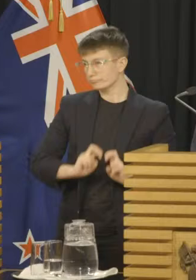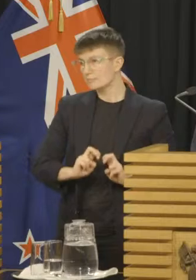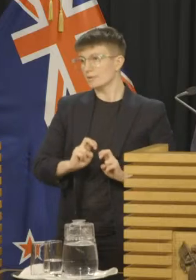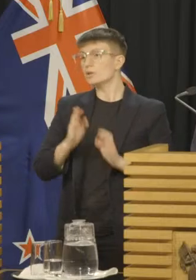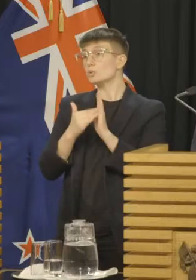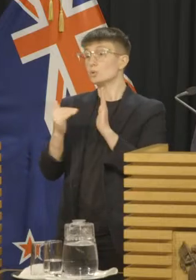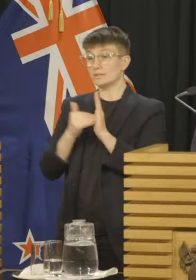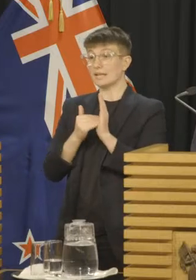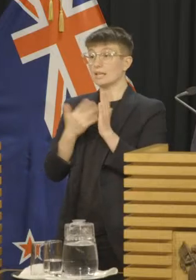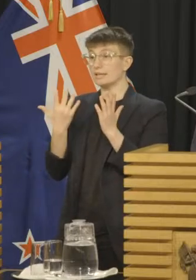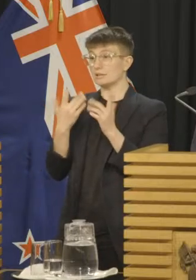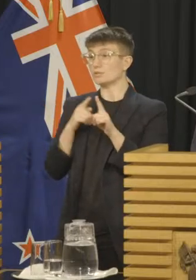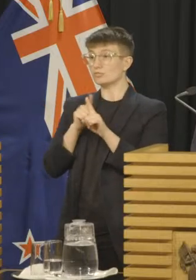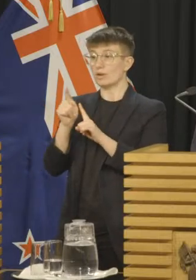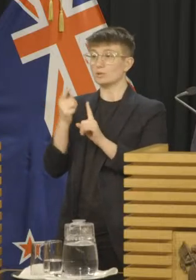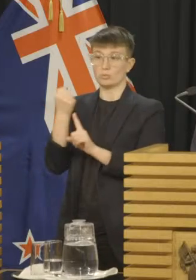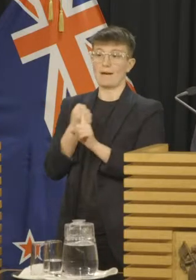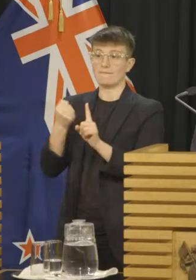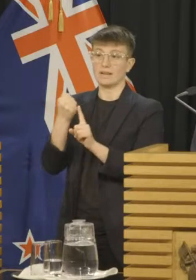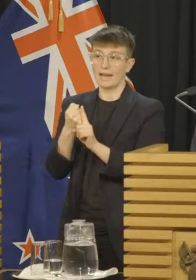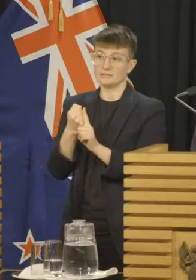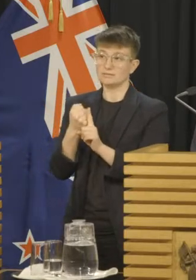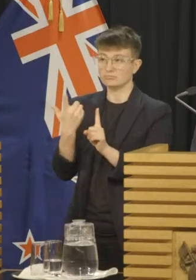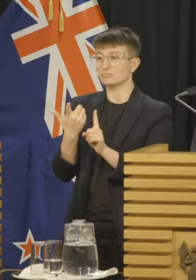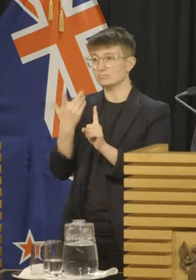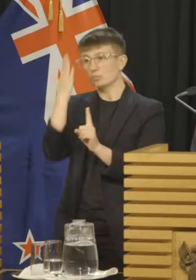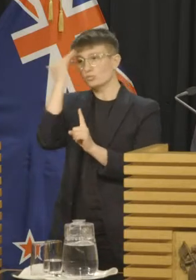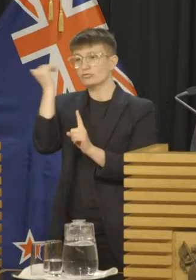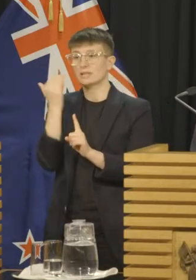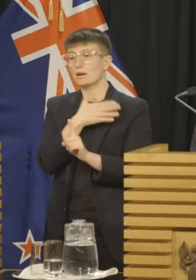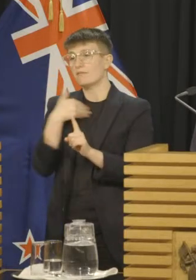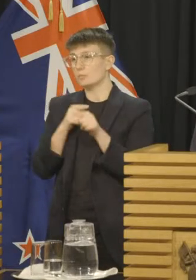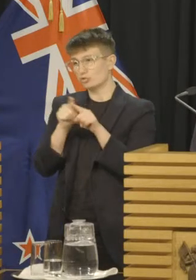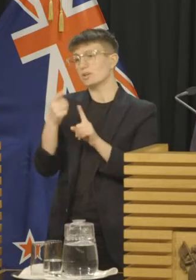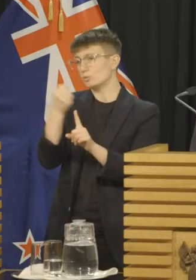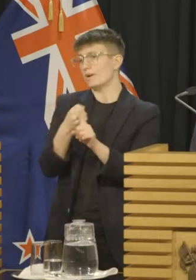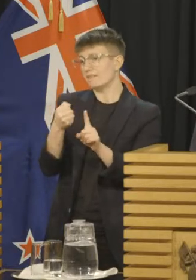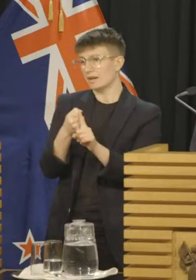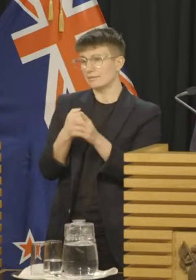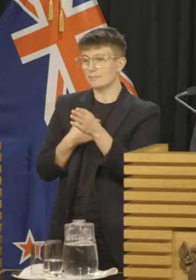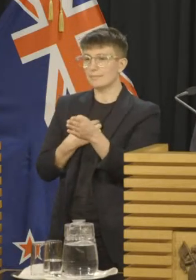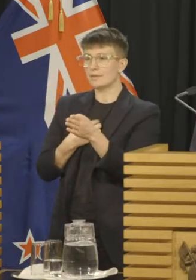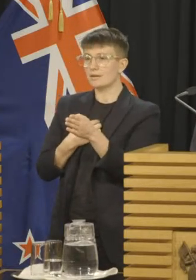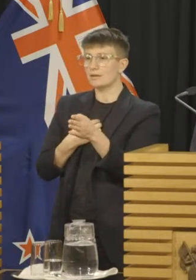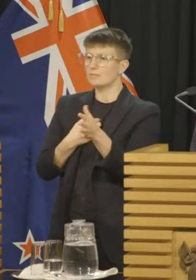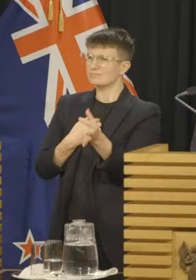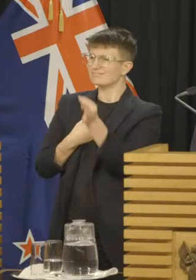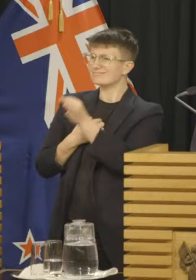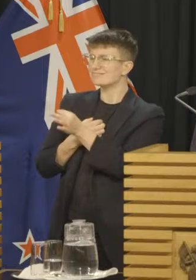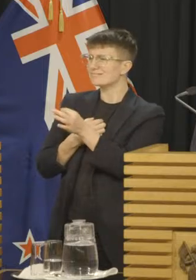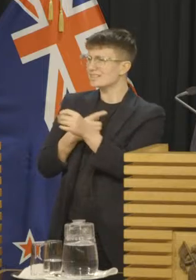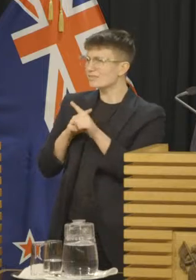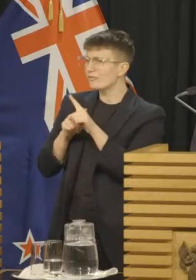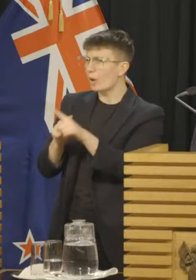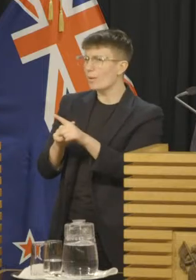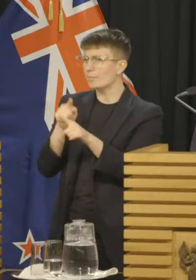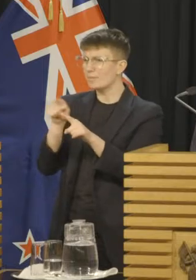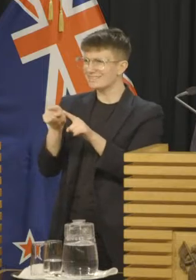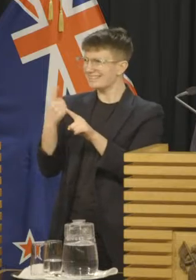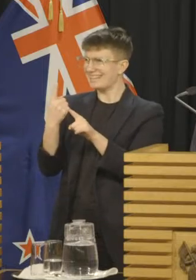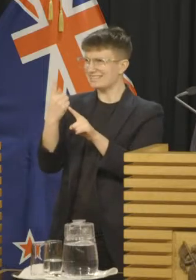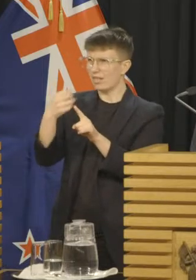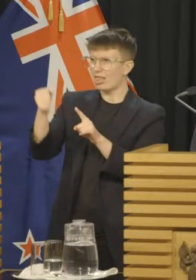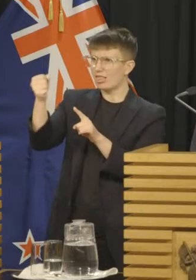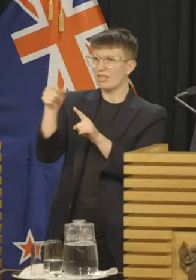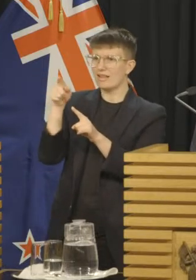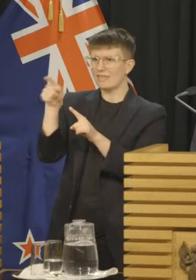case. What can you do? I mean, it effectively has concluded. It's stalled. He's in the Philippines. He won't come here. The police can't bring him here. What can be